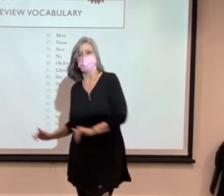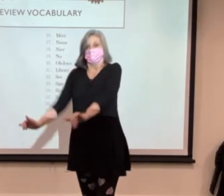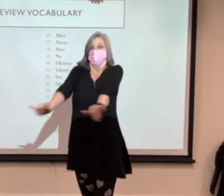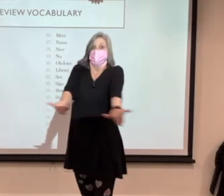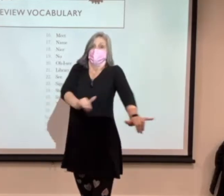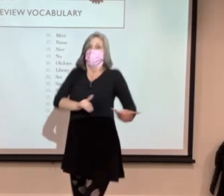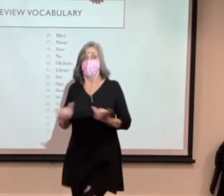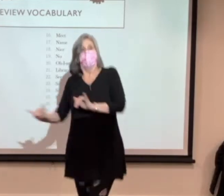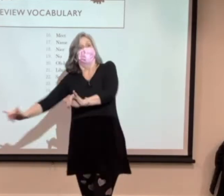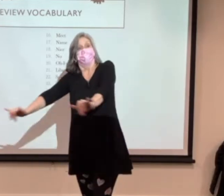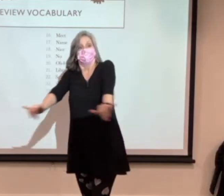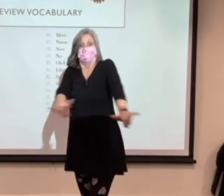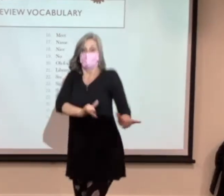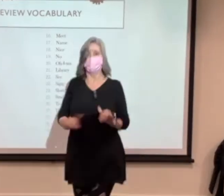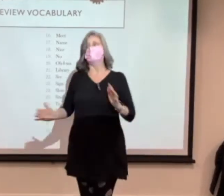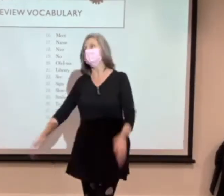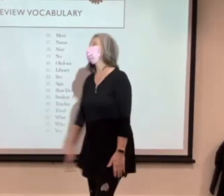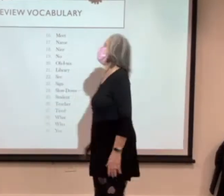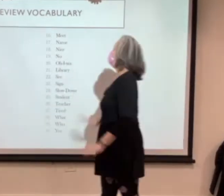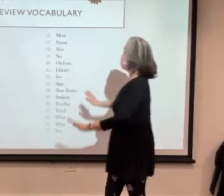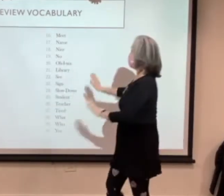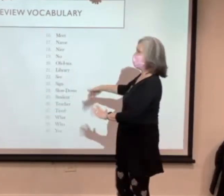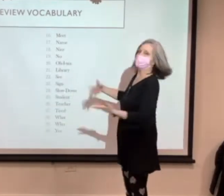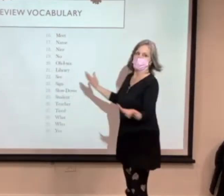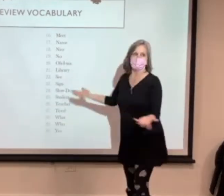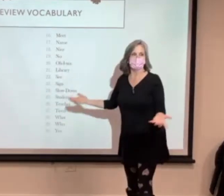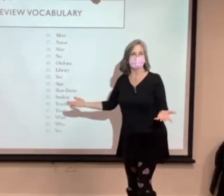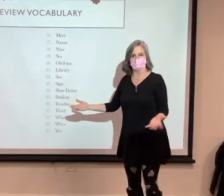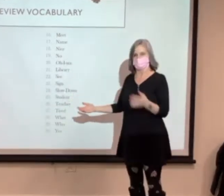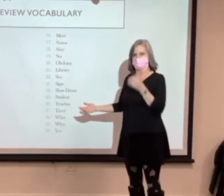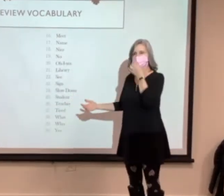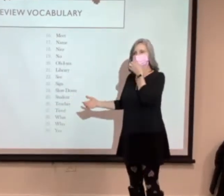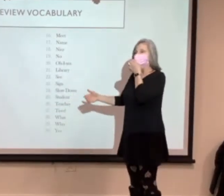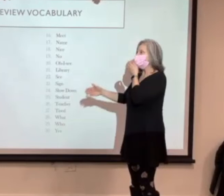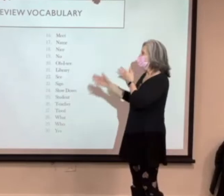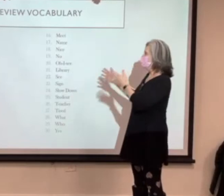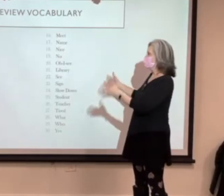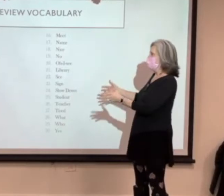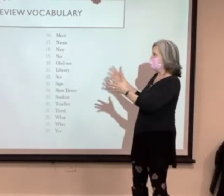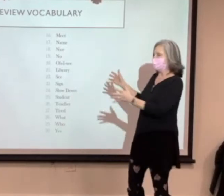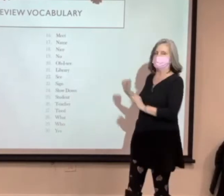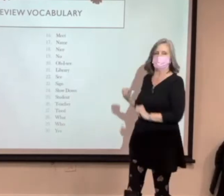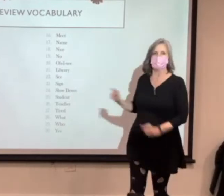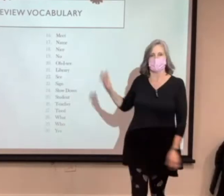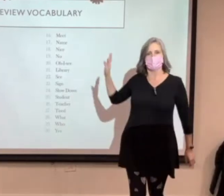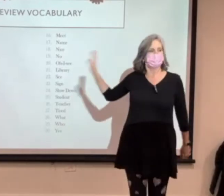they're like, whoa, we're doing it, right? But again, we could have a little fun with it. So you see how the signs come together. Now, these are